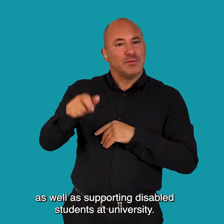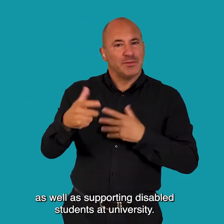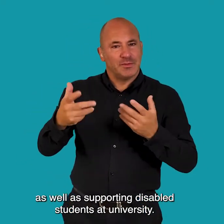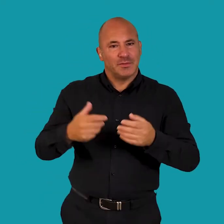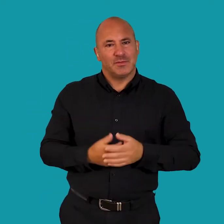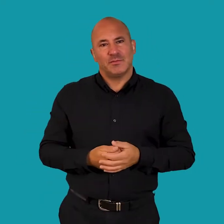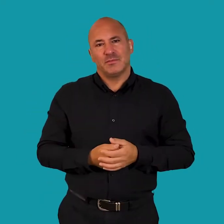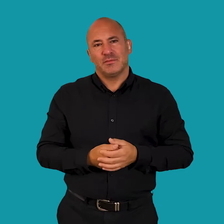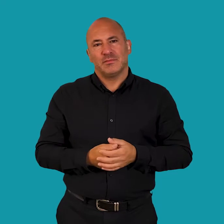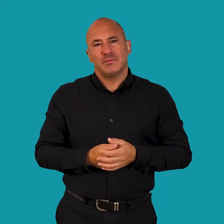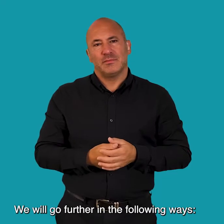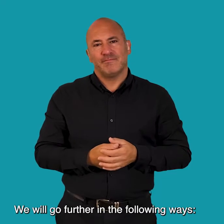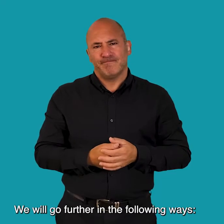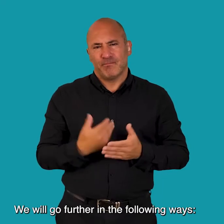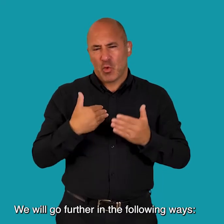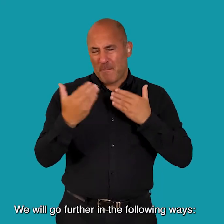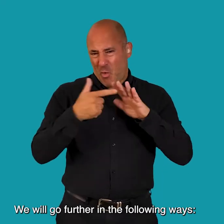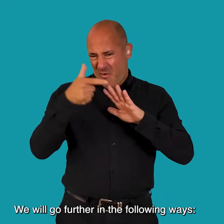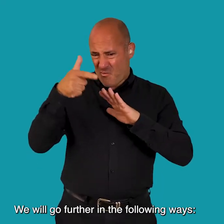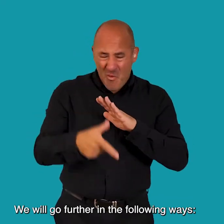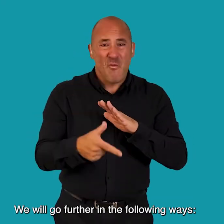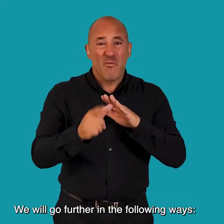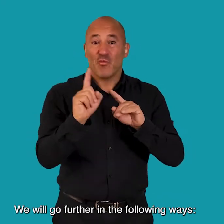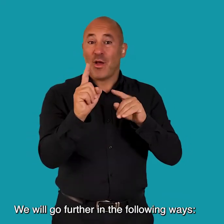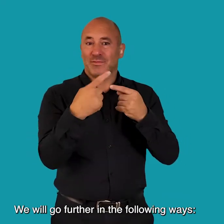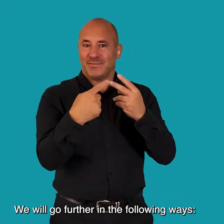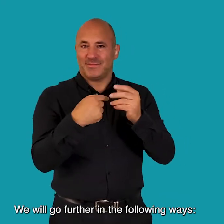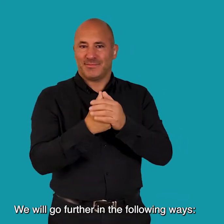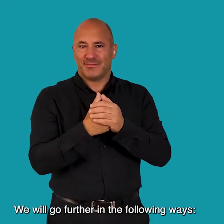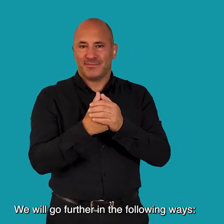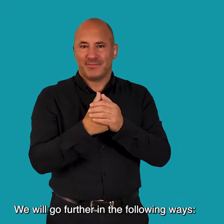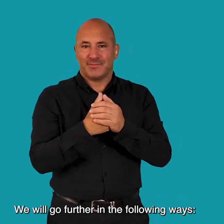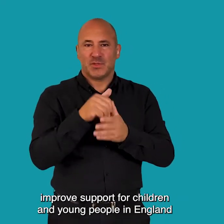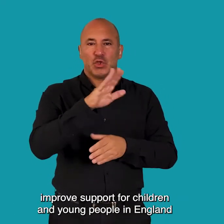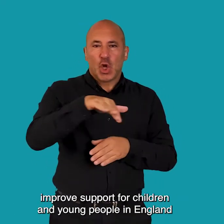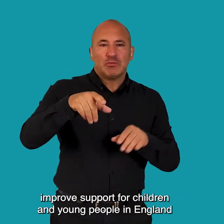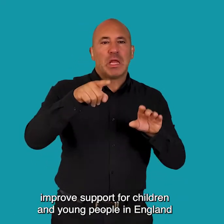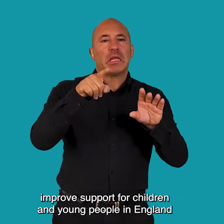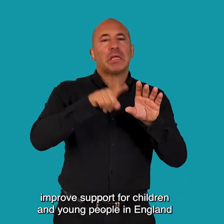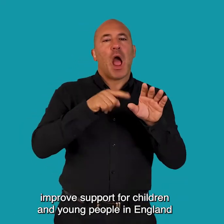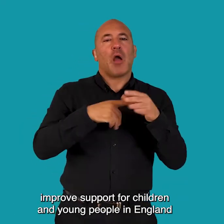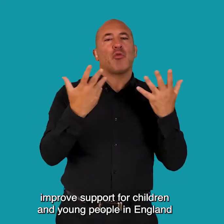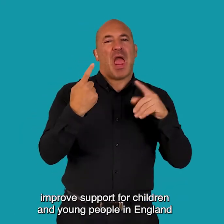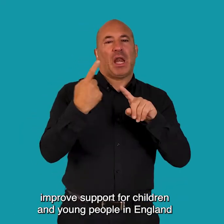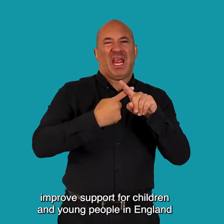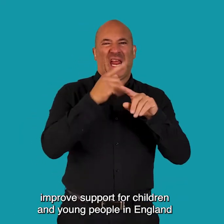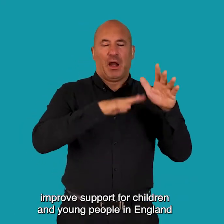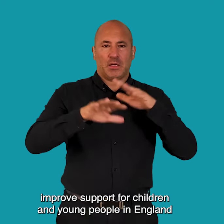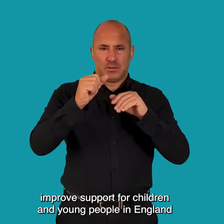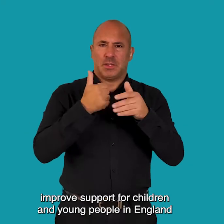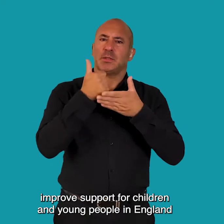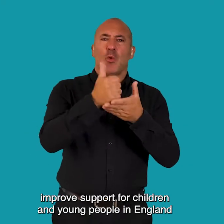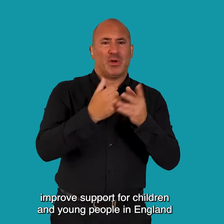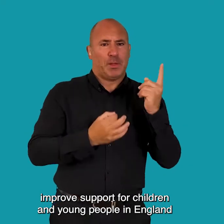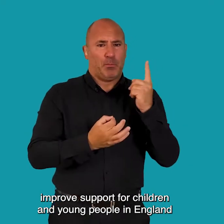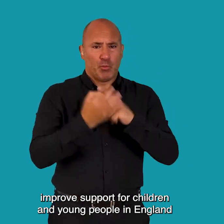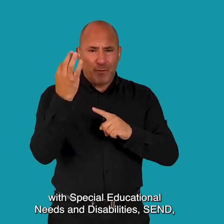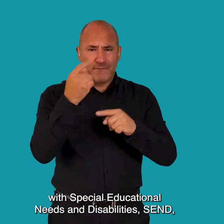university. We will go further in the following ways. Improve support for children and young people in England with